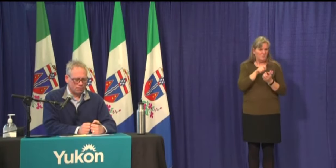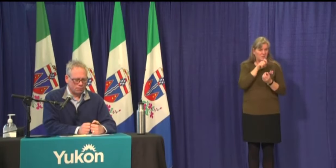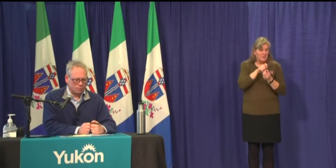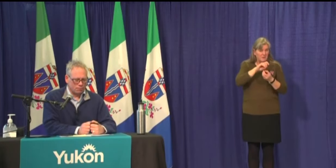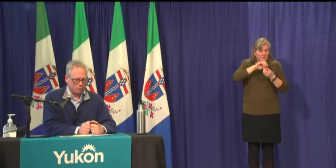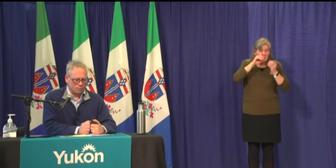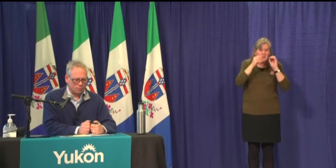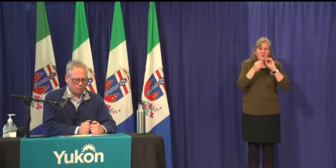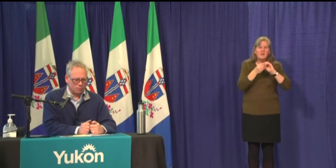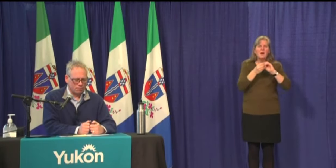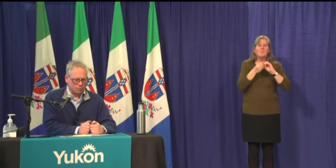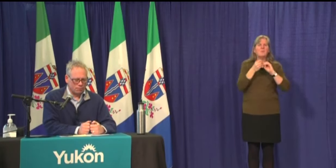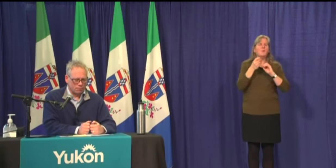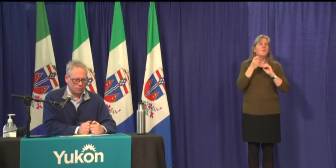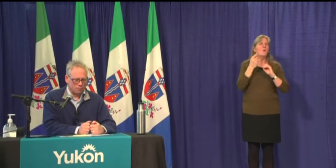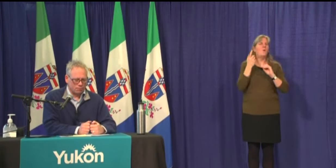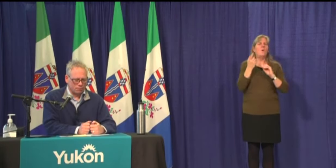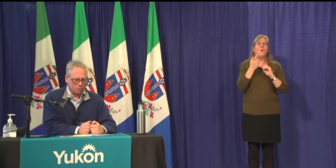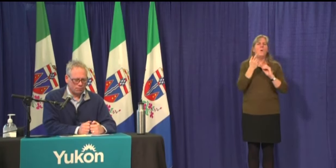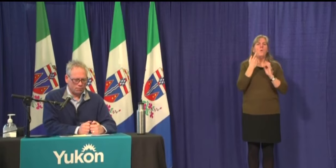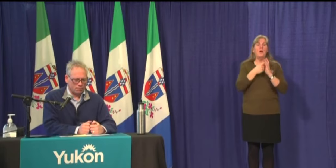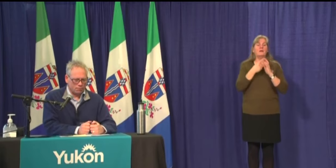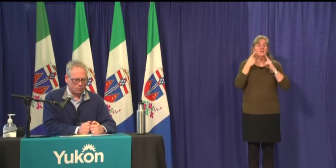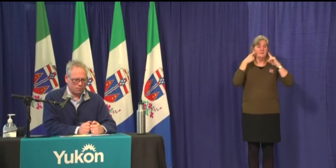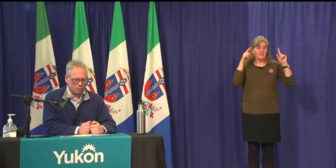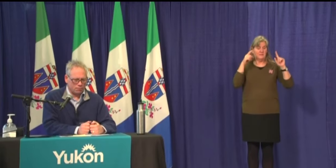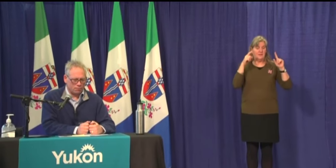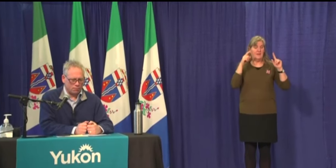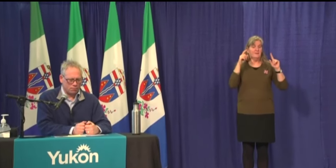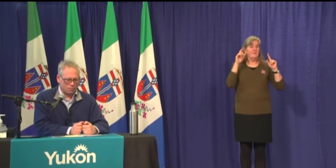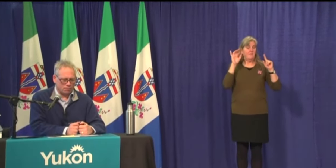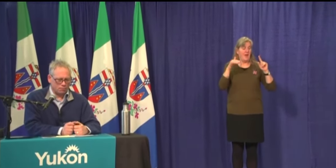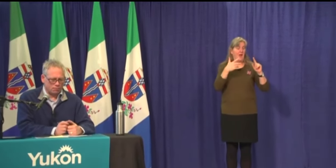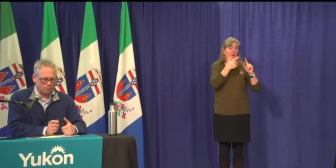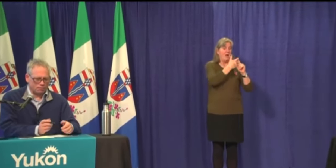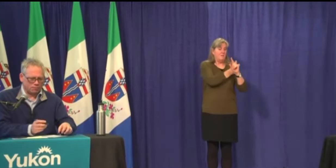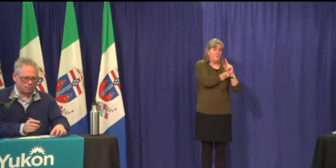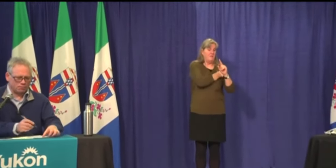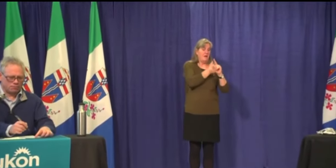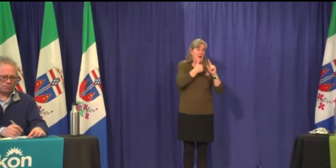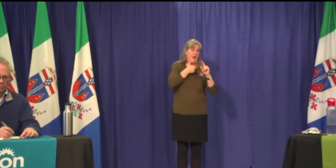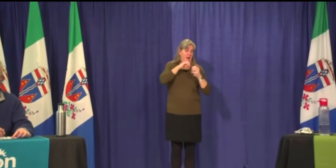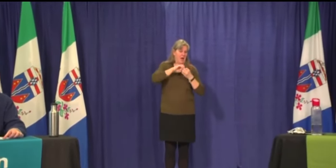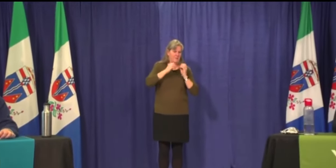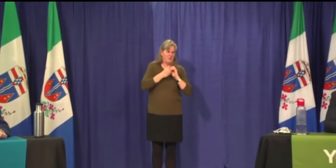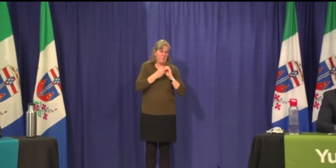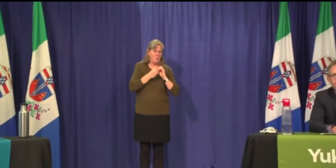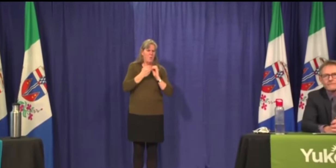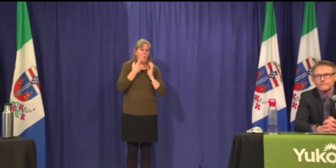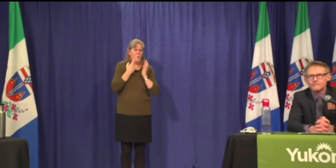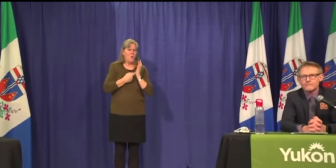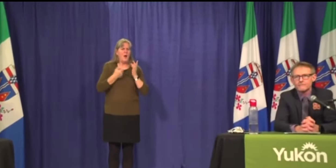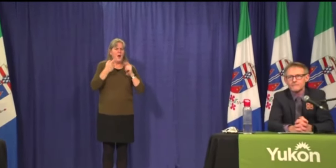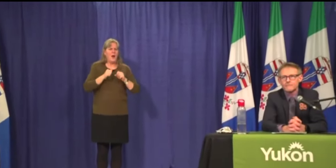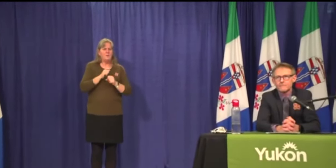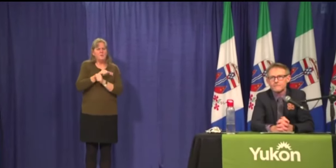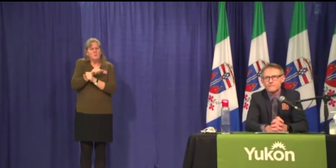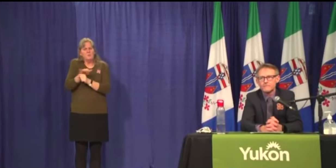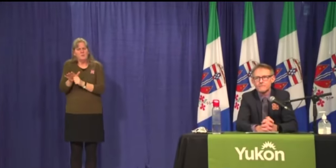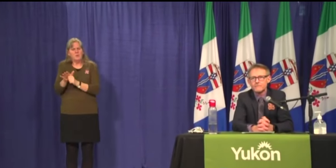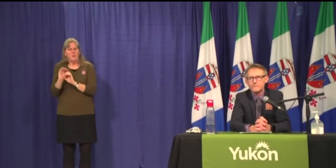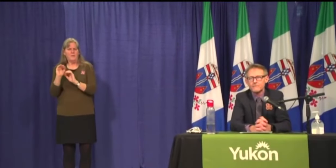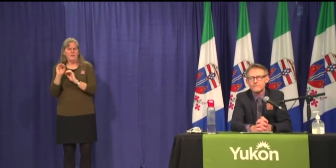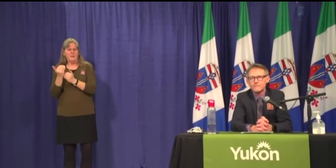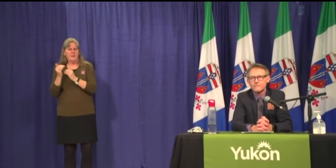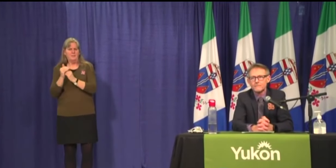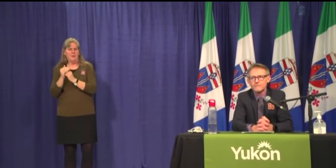use as the benchmark? And once we achieve said benchmark, what will happen with COVID-19 restrictions that are currently in place?